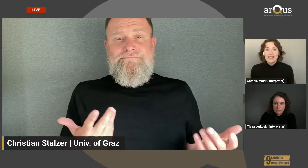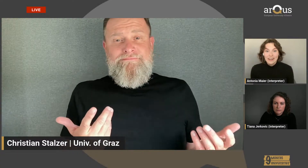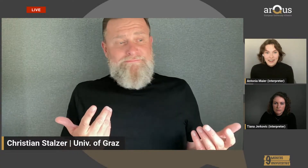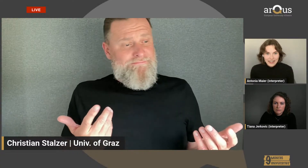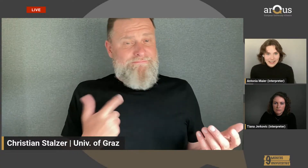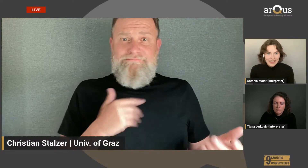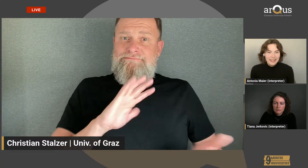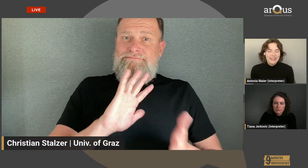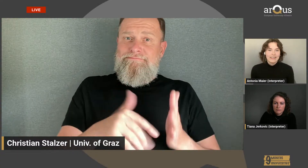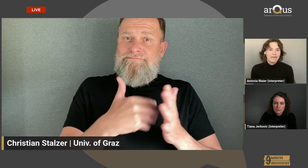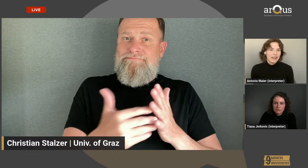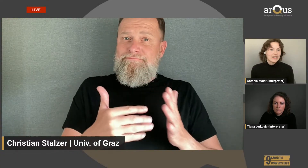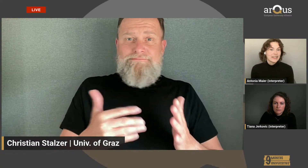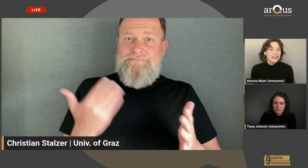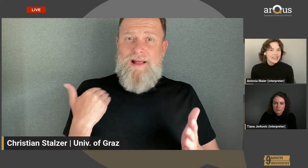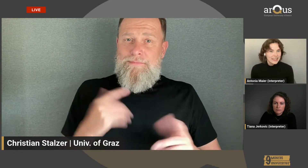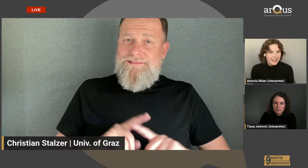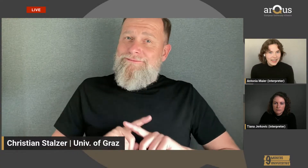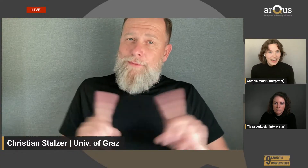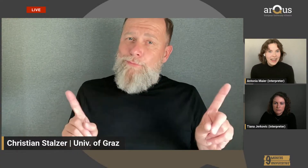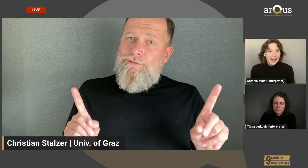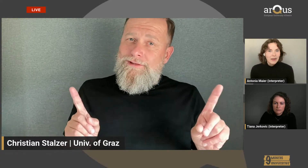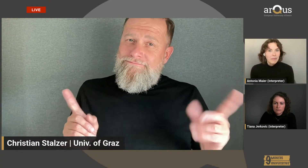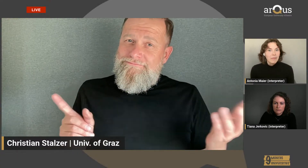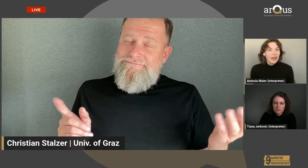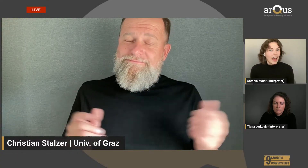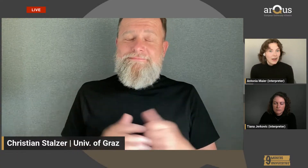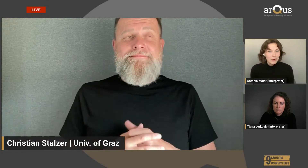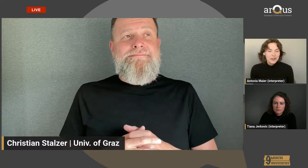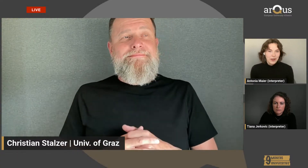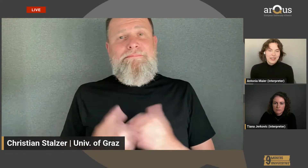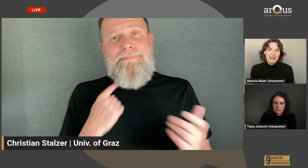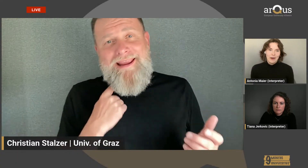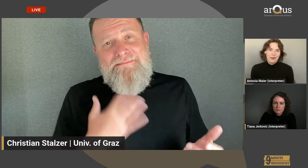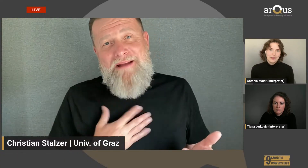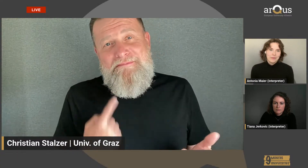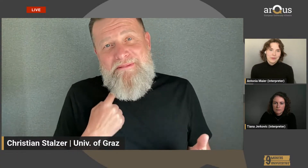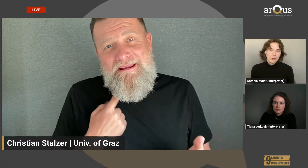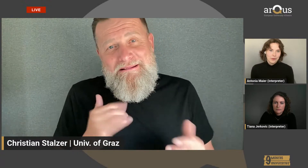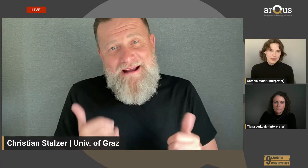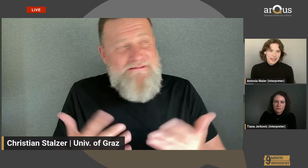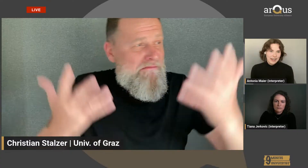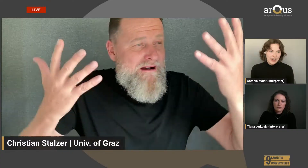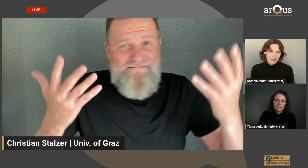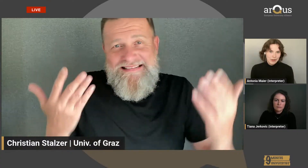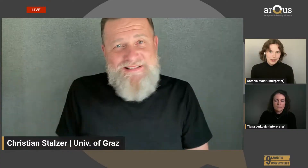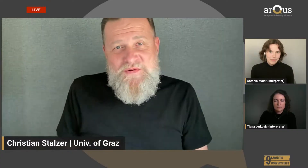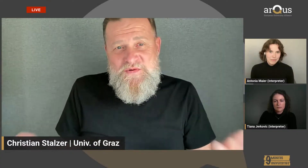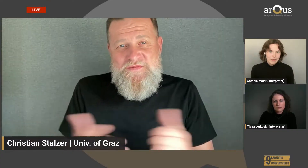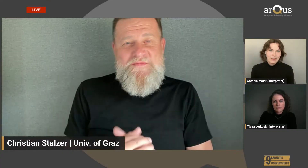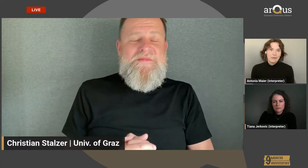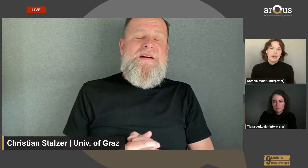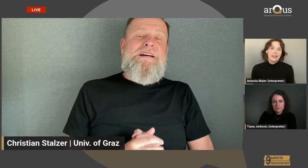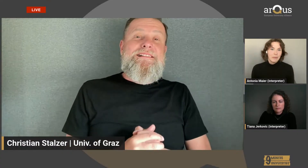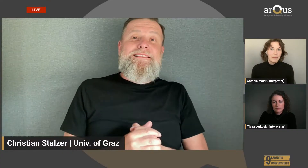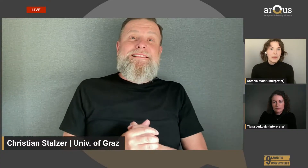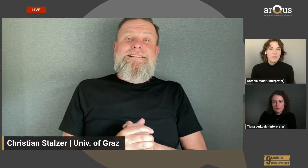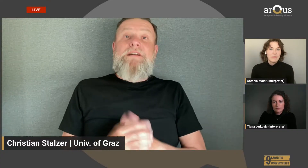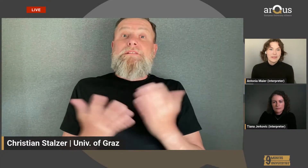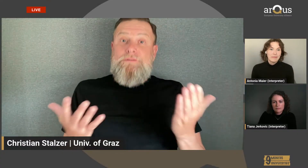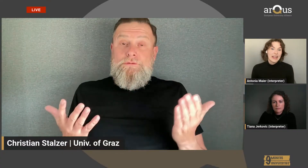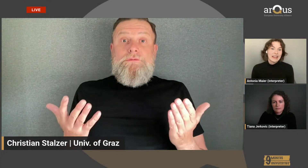in kindergarten as a kid, I was not allowed to use sign language.